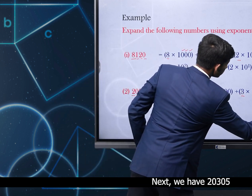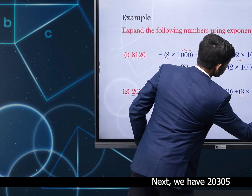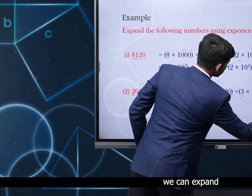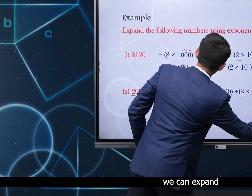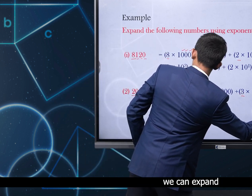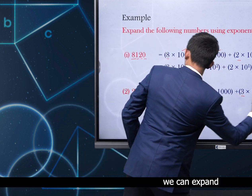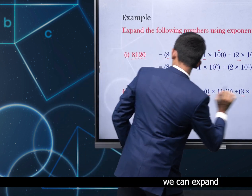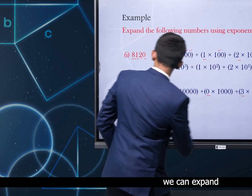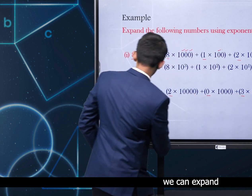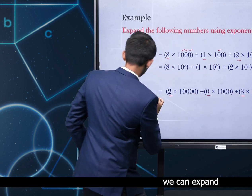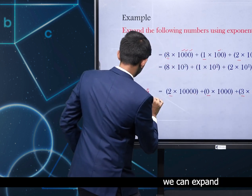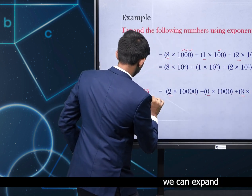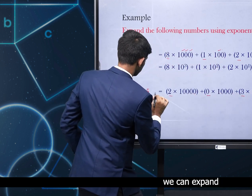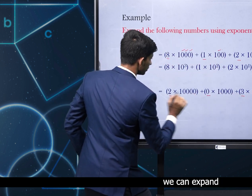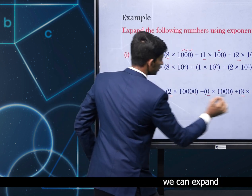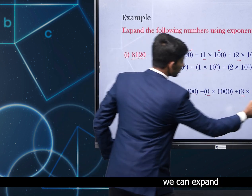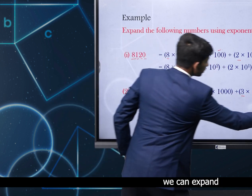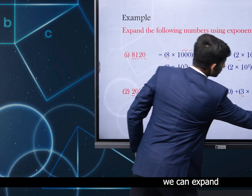We expand this,